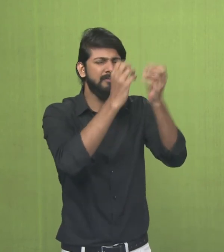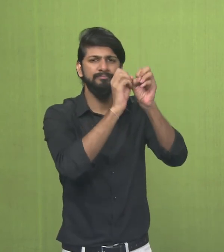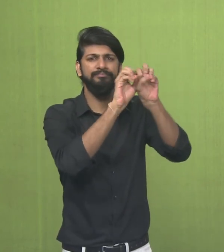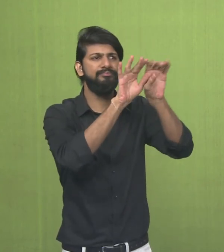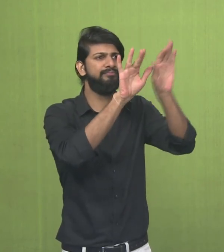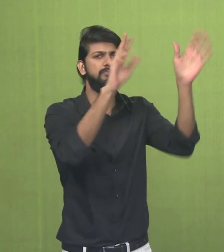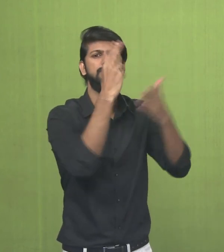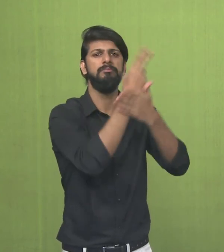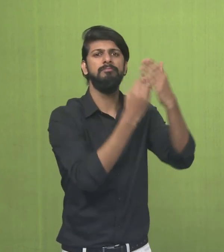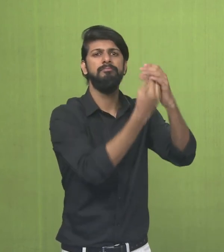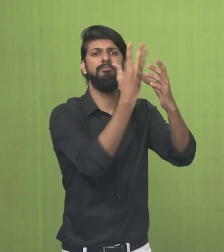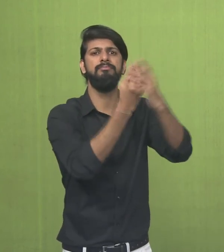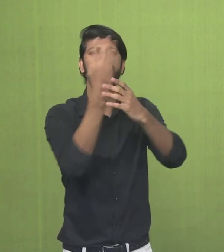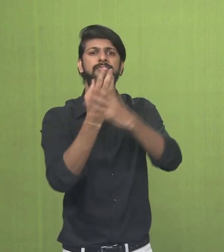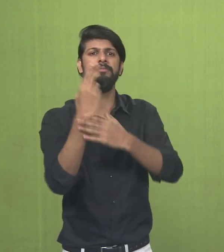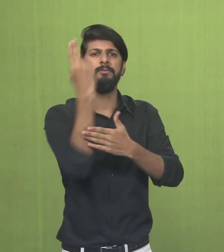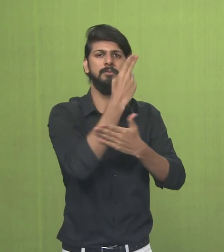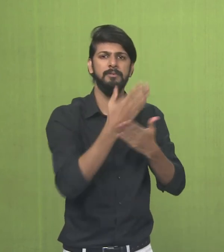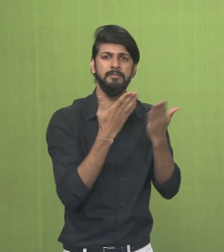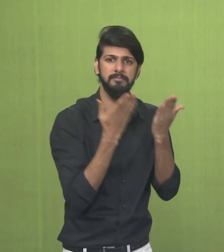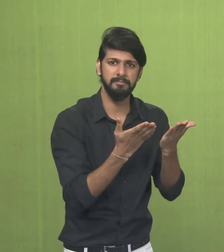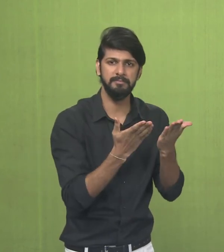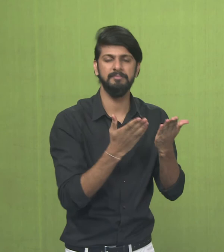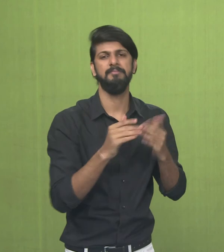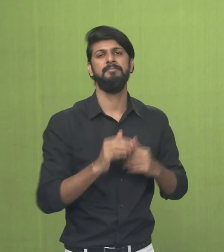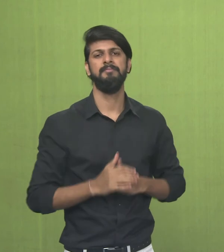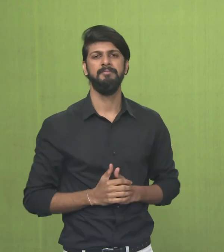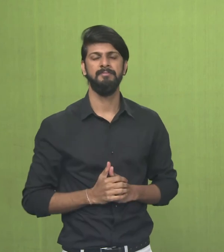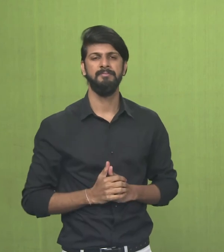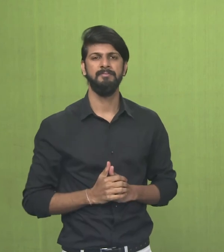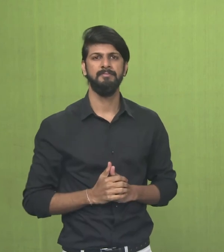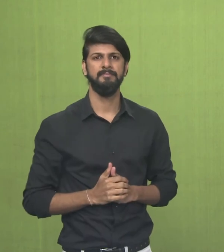Company paintings have been found in various parts of India.